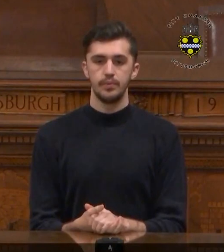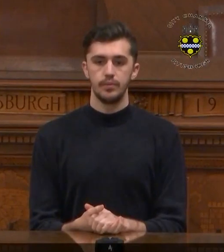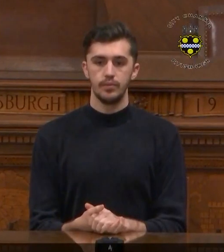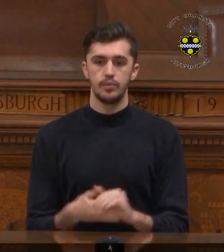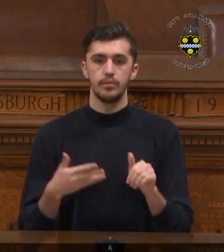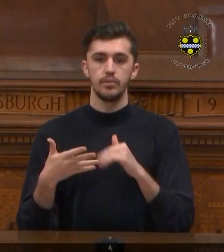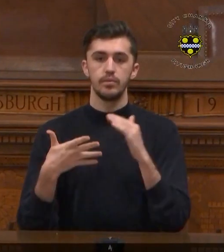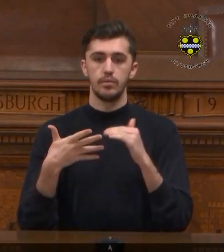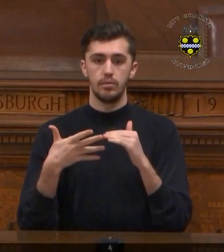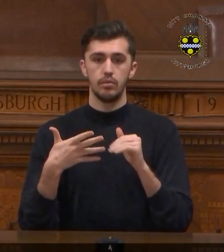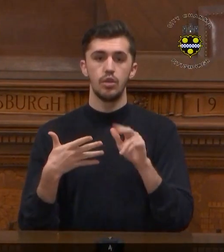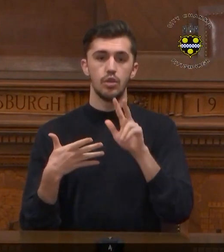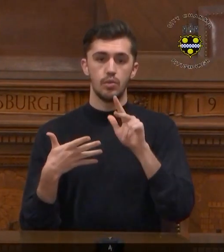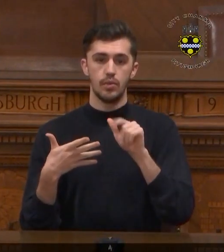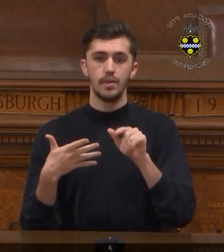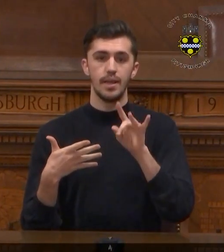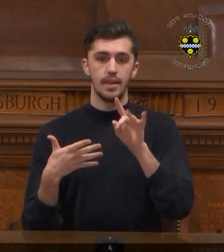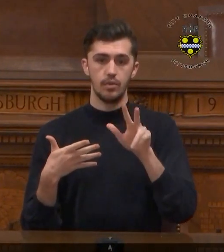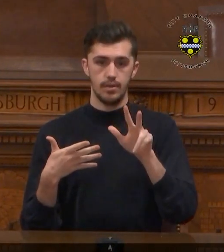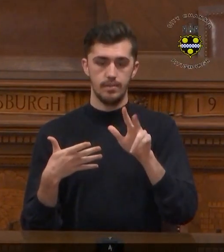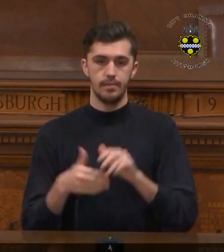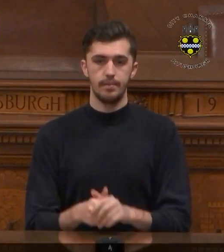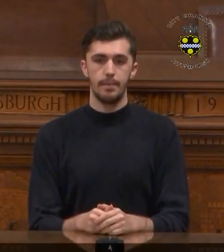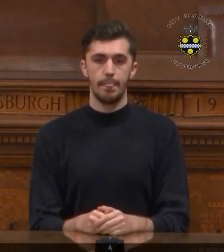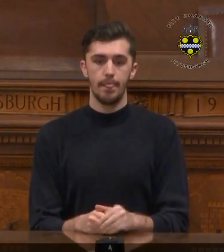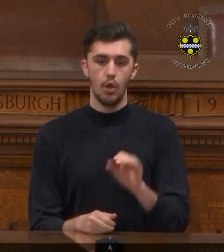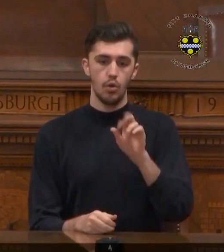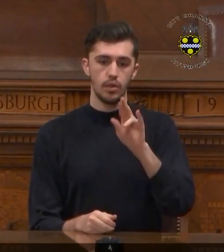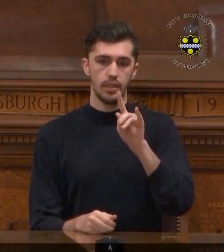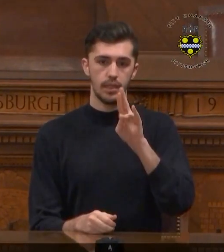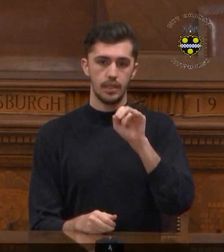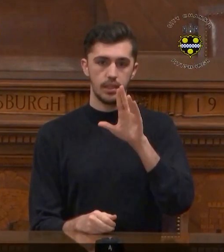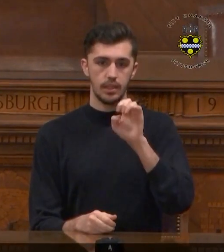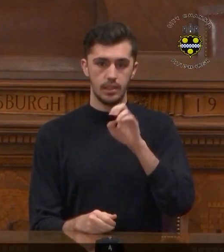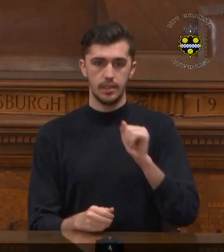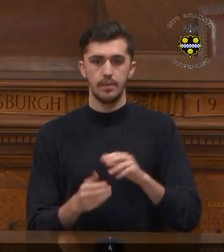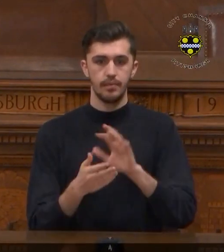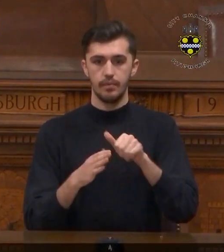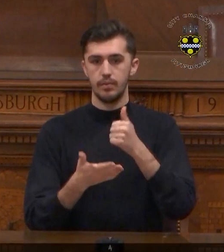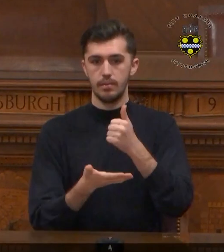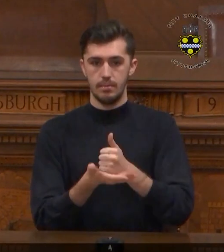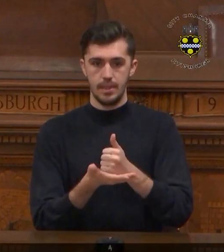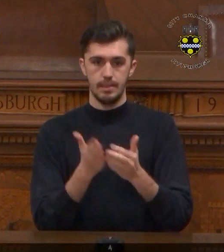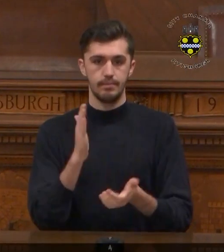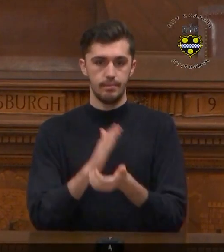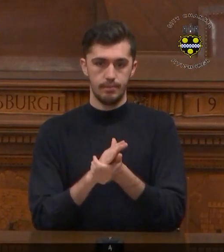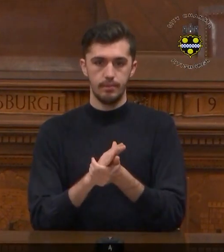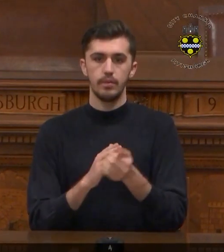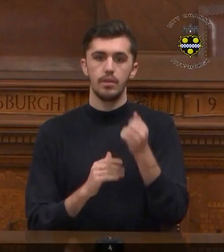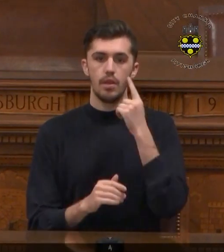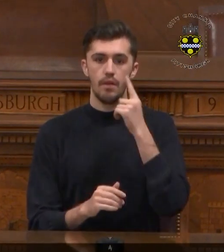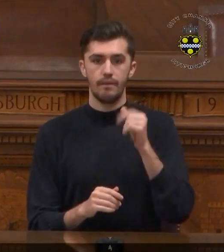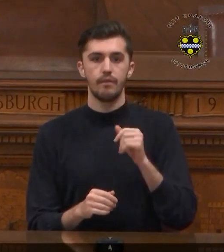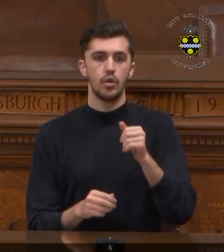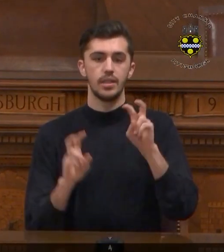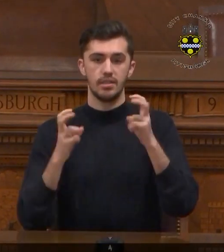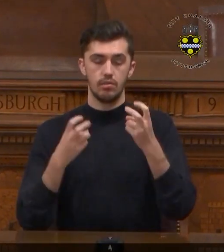Bill 2383, ordinance amending and supplementing the Pittsburgh Code of Ordinances, Title